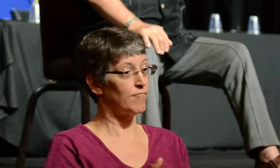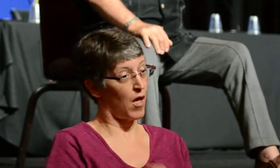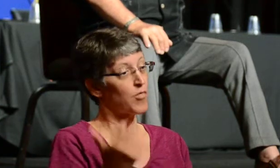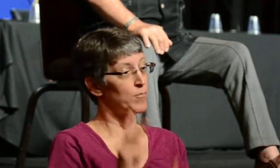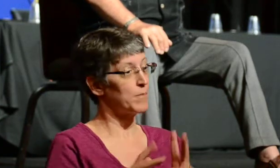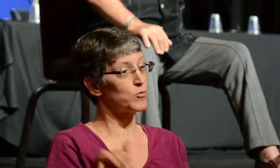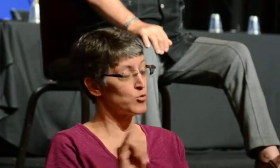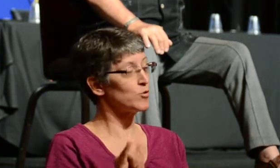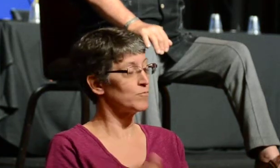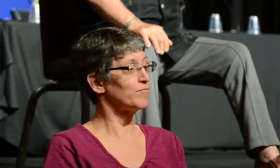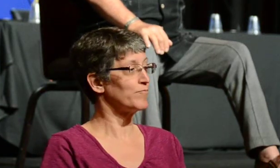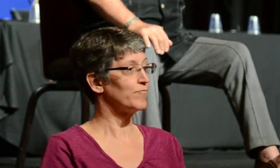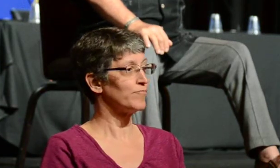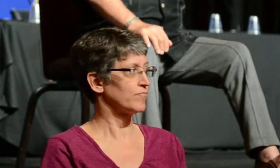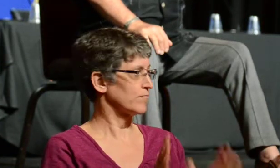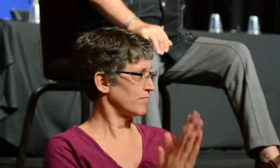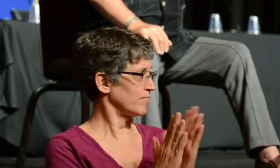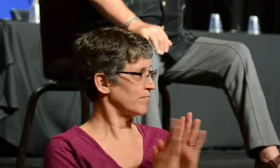Yeah.